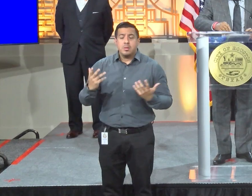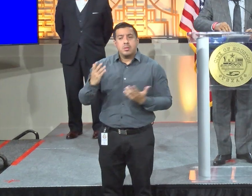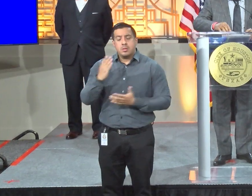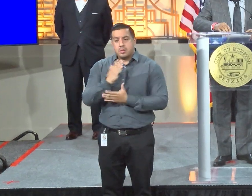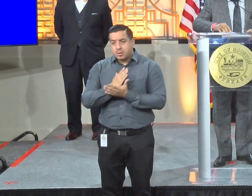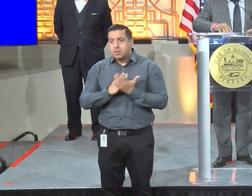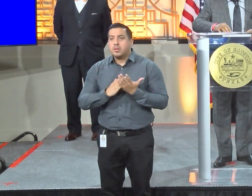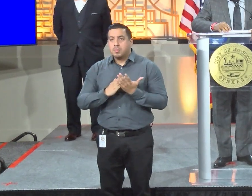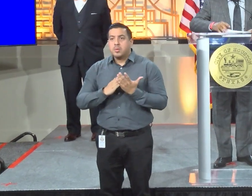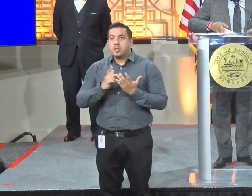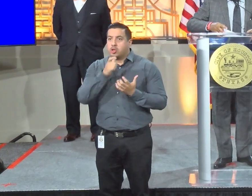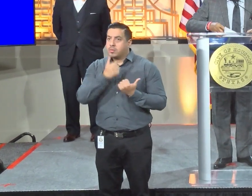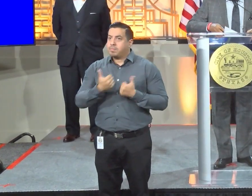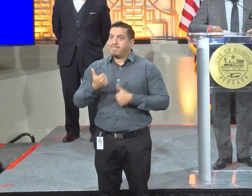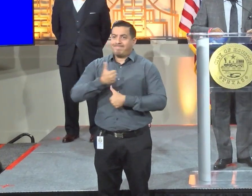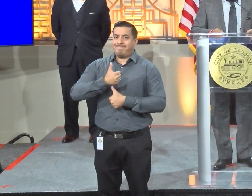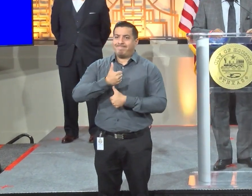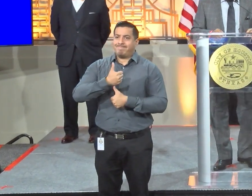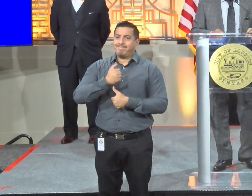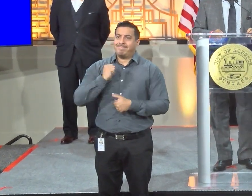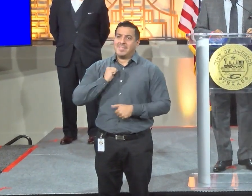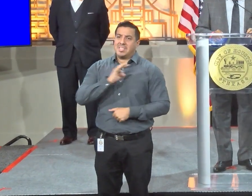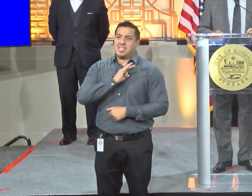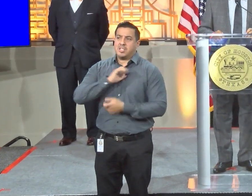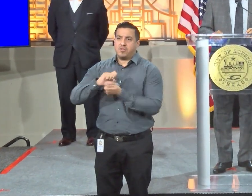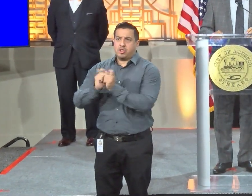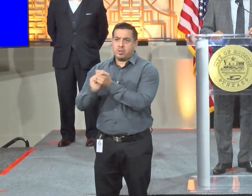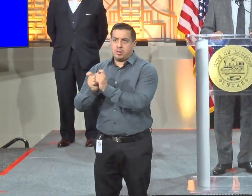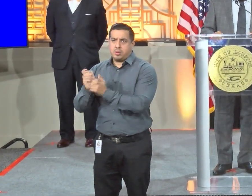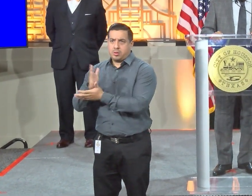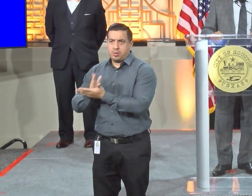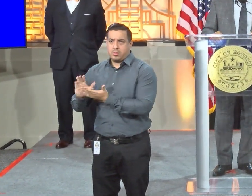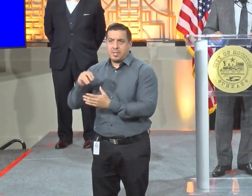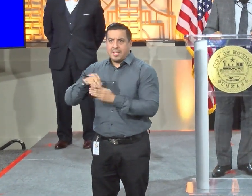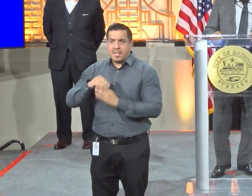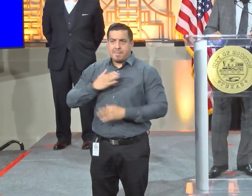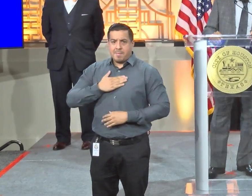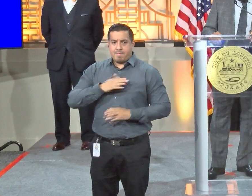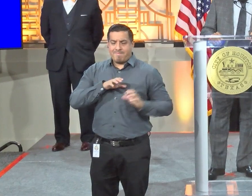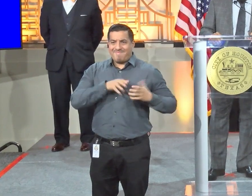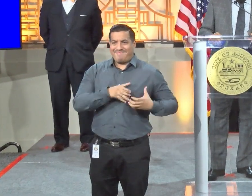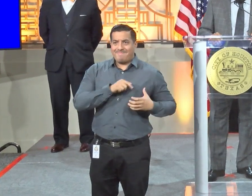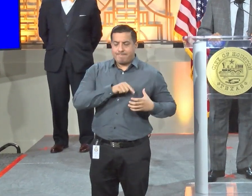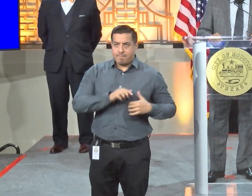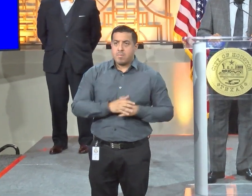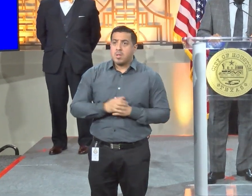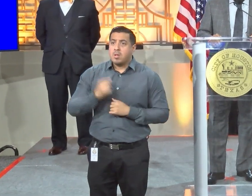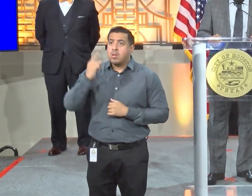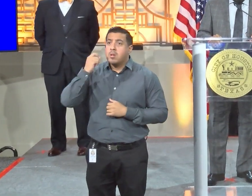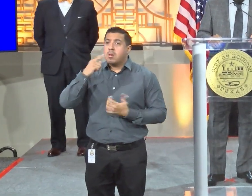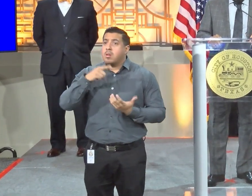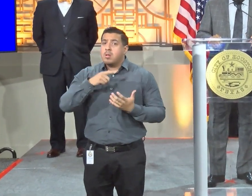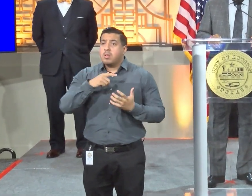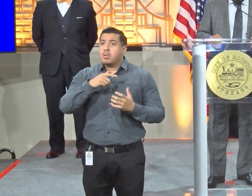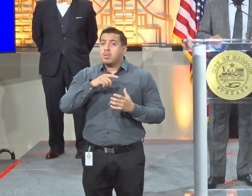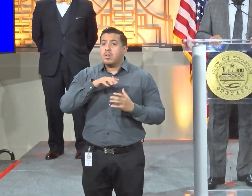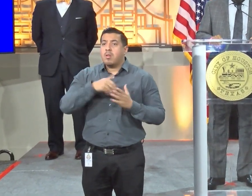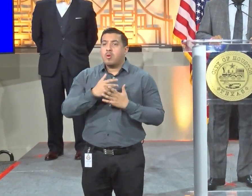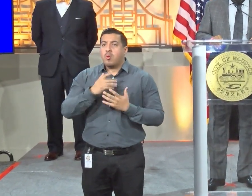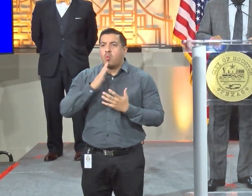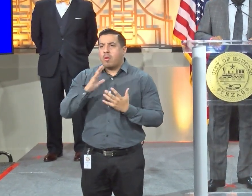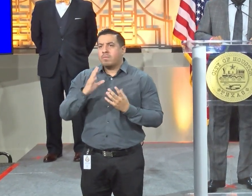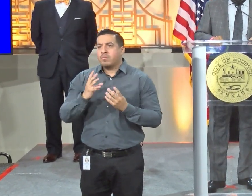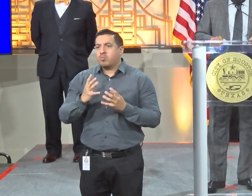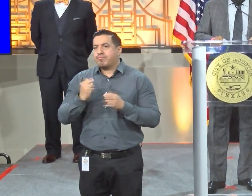some executive level staff changes in my administration. That will be followed by a quick